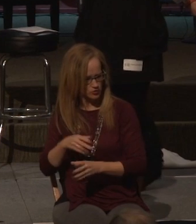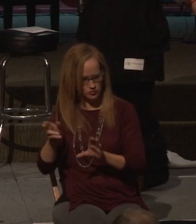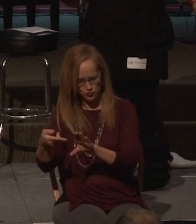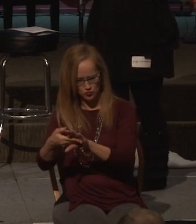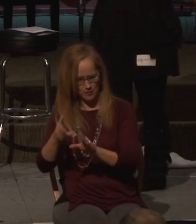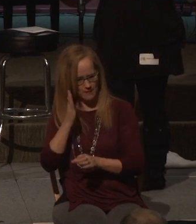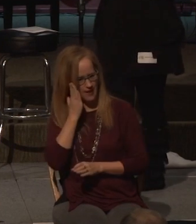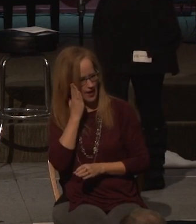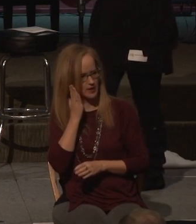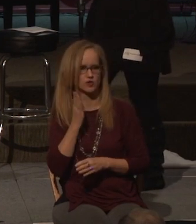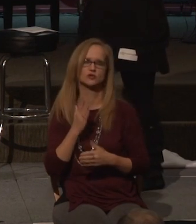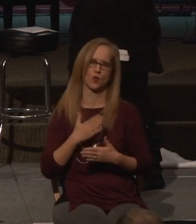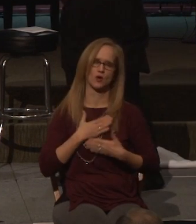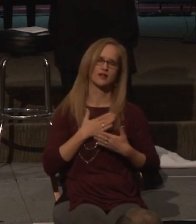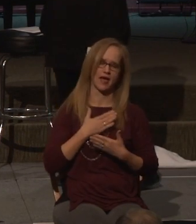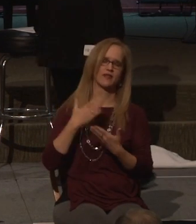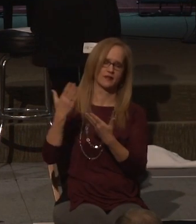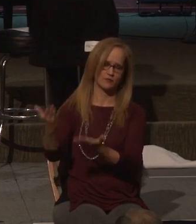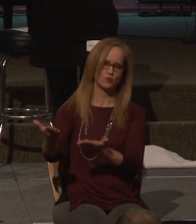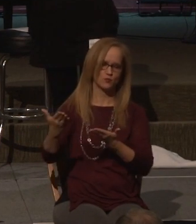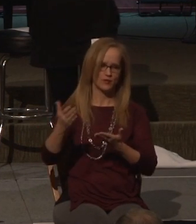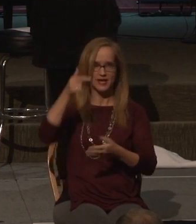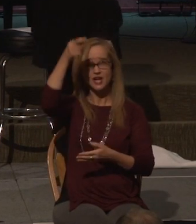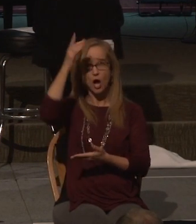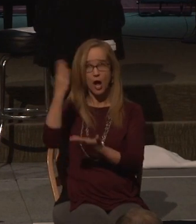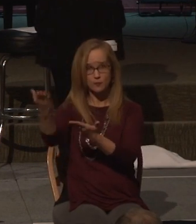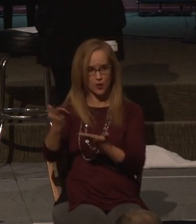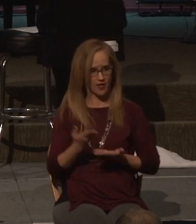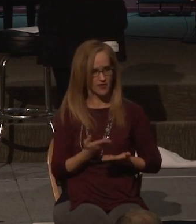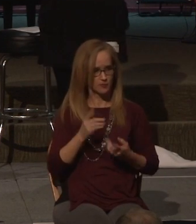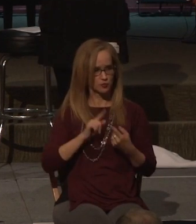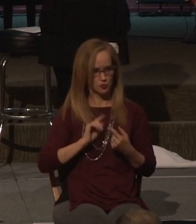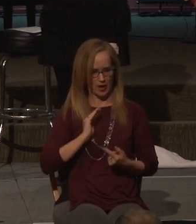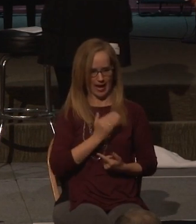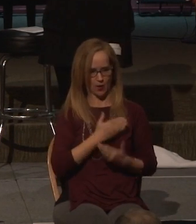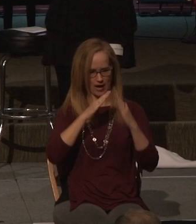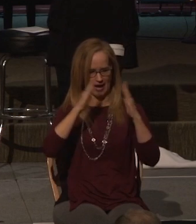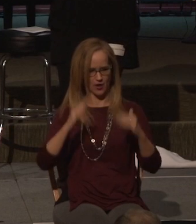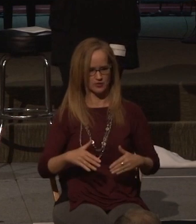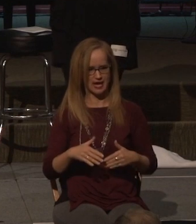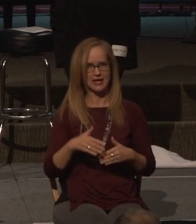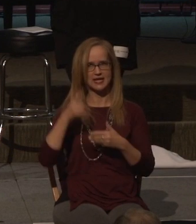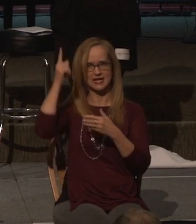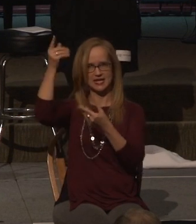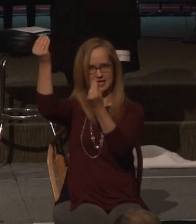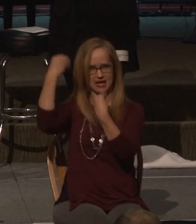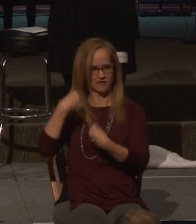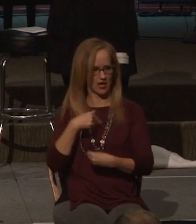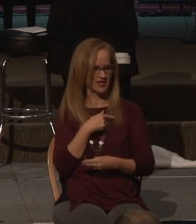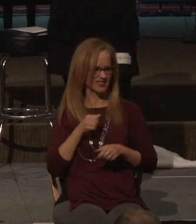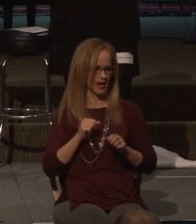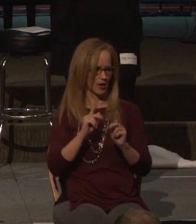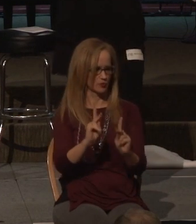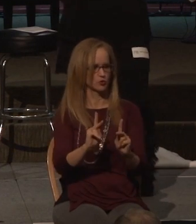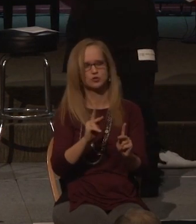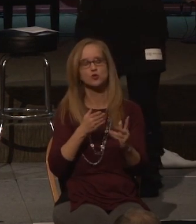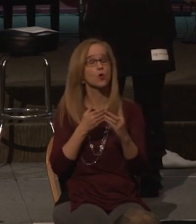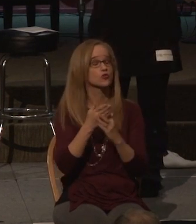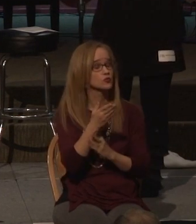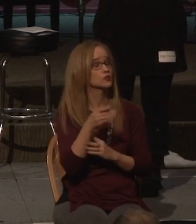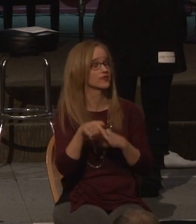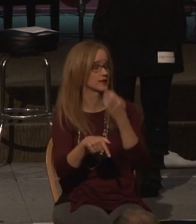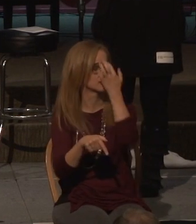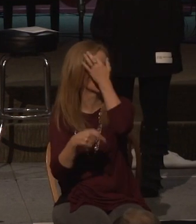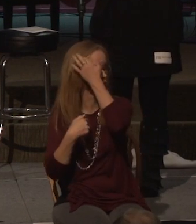so glad that God brought them to our house, and he afforded us that opportunity. So through this,